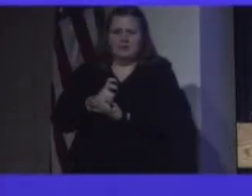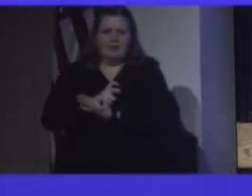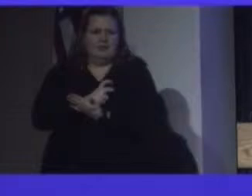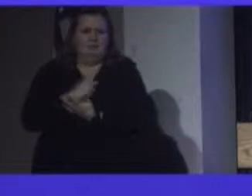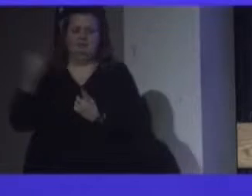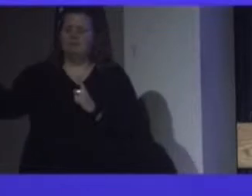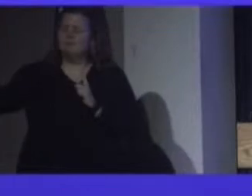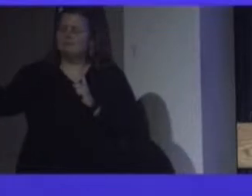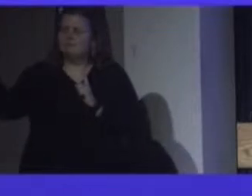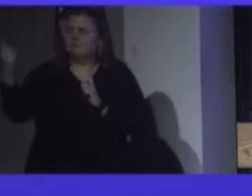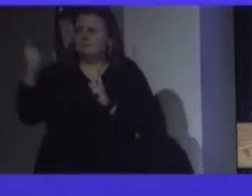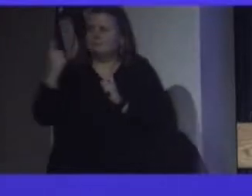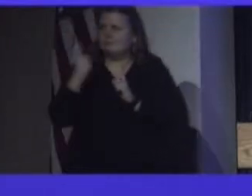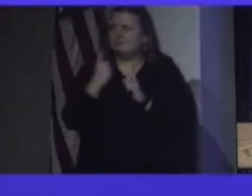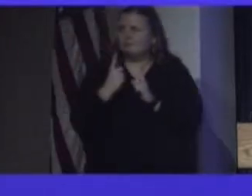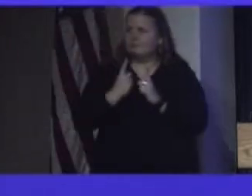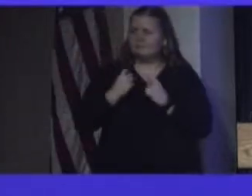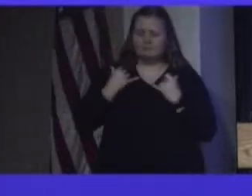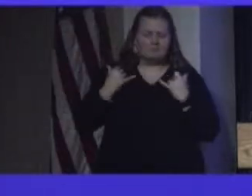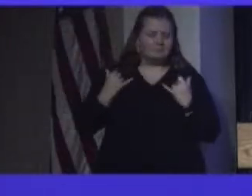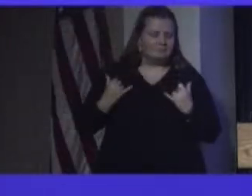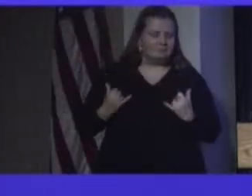please come back now.